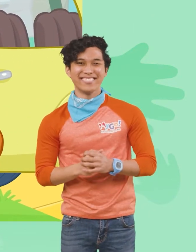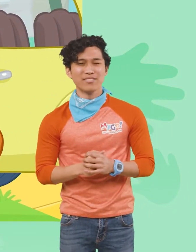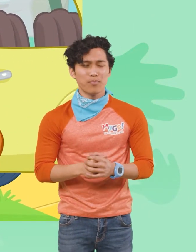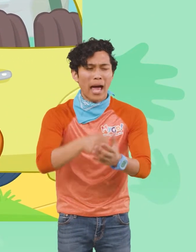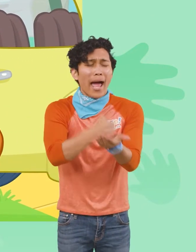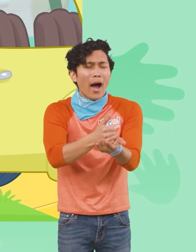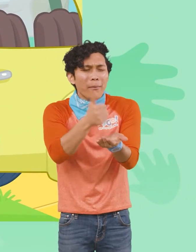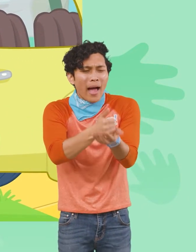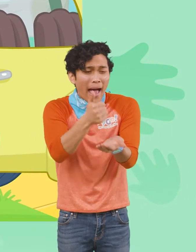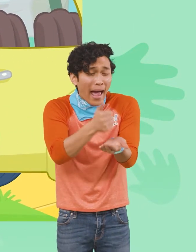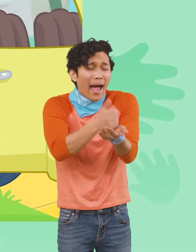Help! Help!